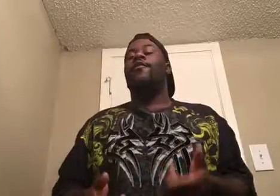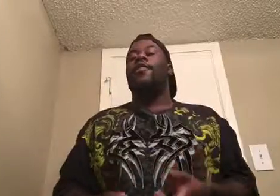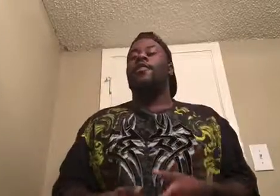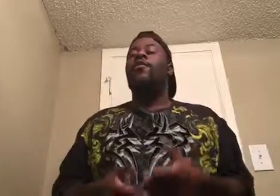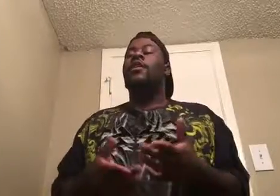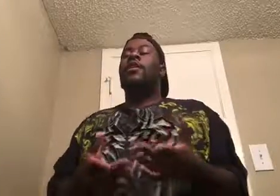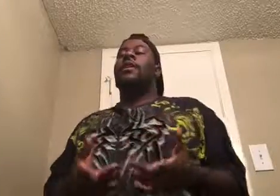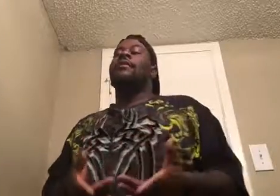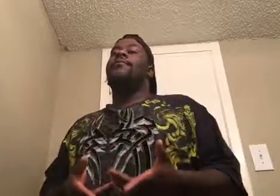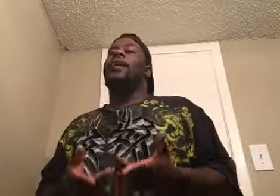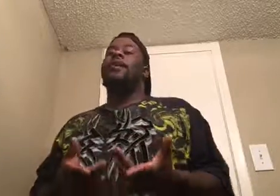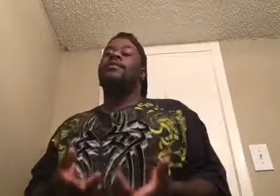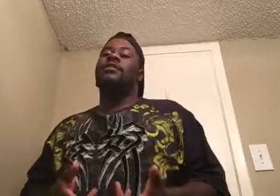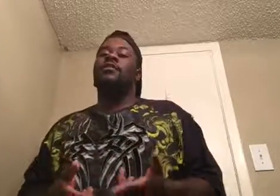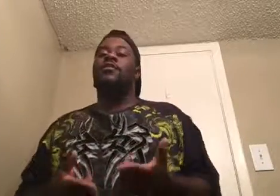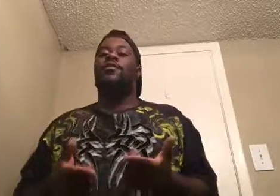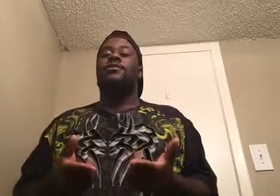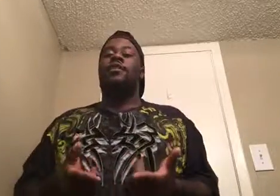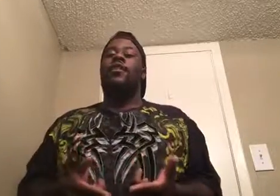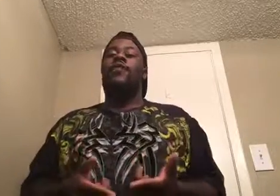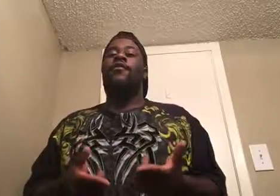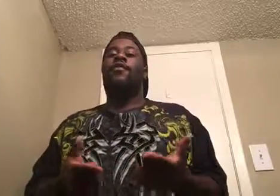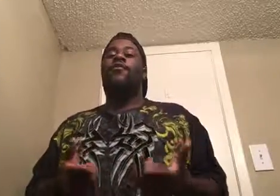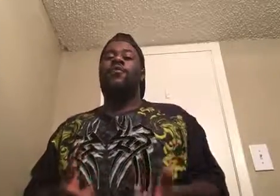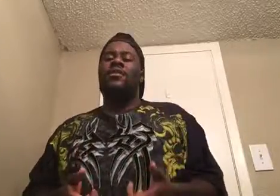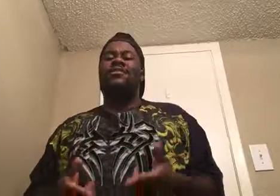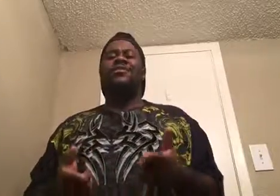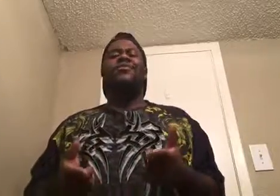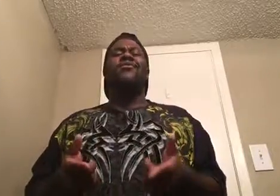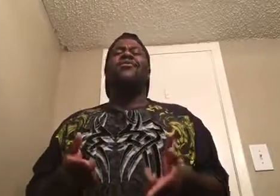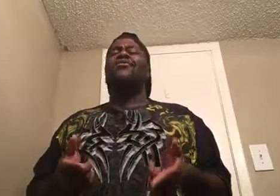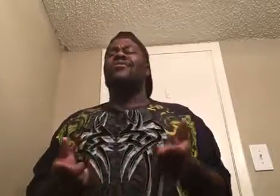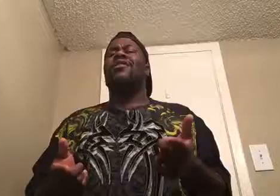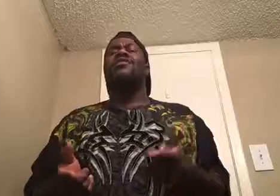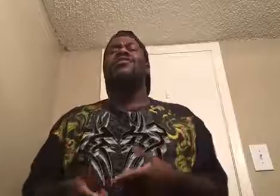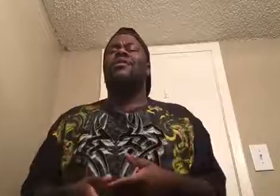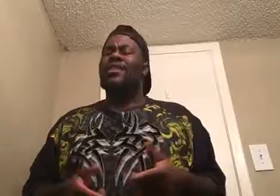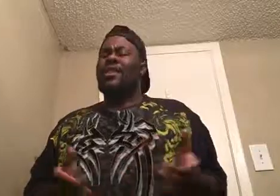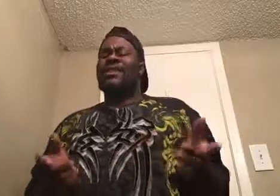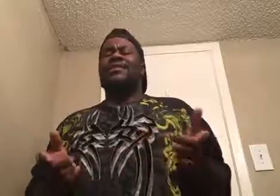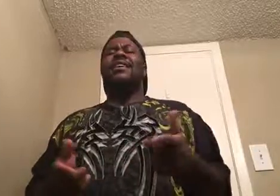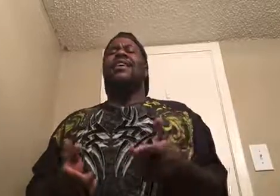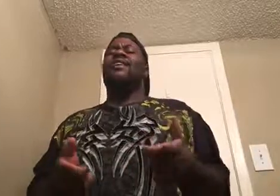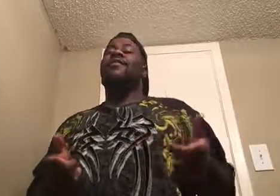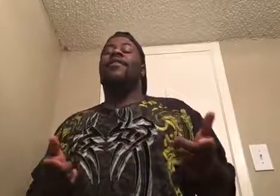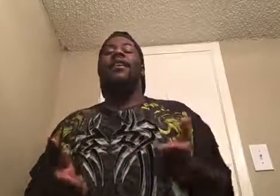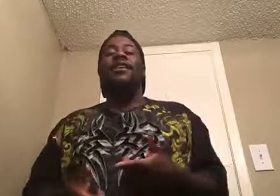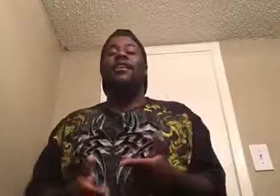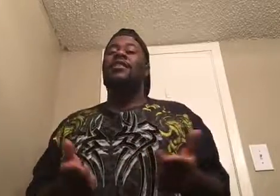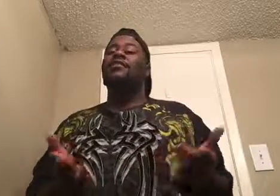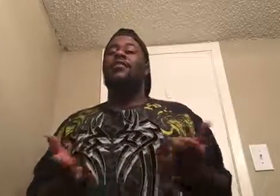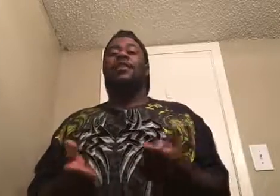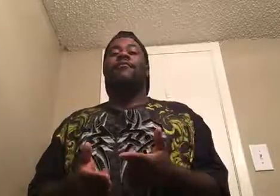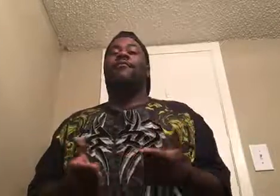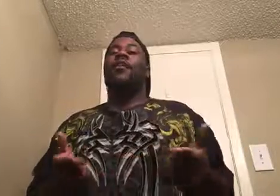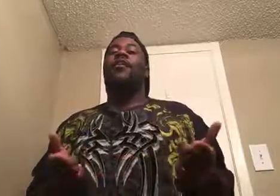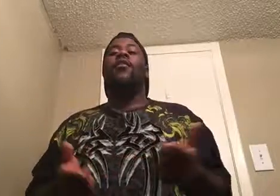for you, gather my intention though it's hard for you. So don't take advantage, don't leave my